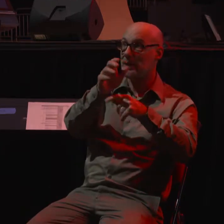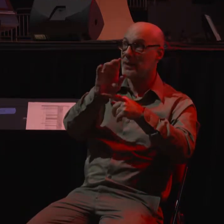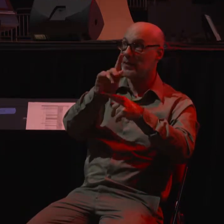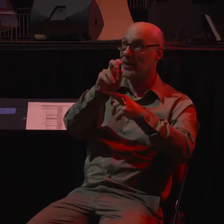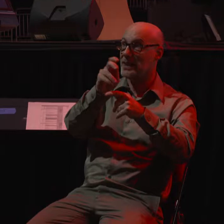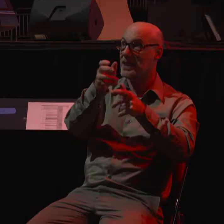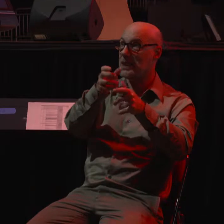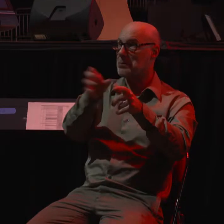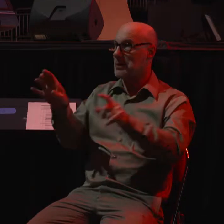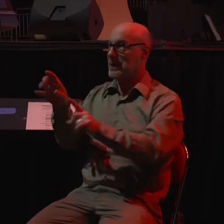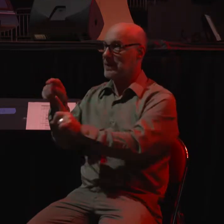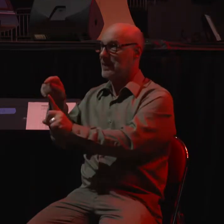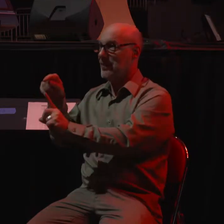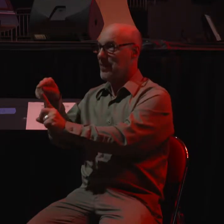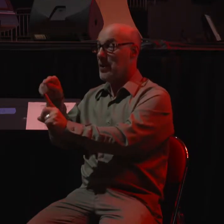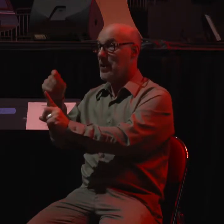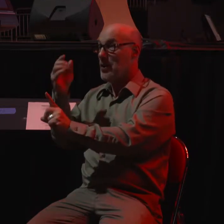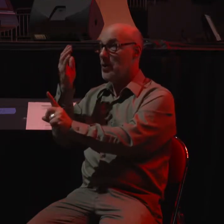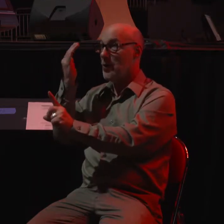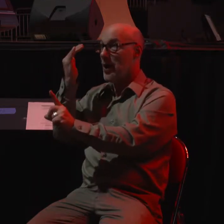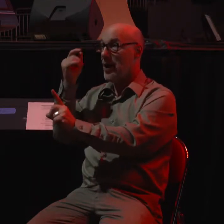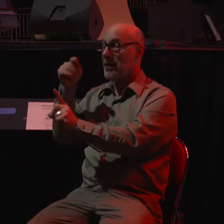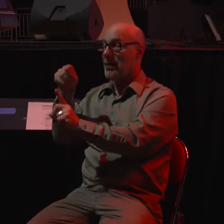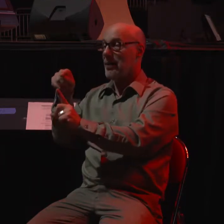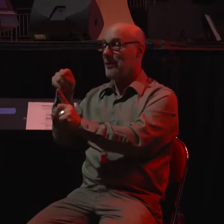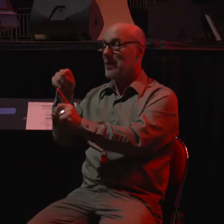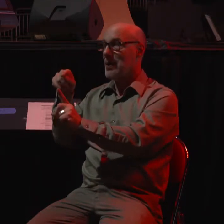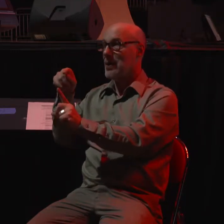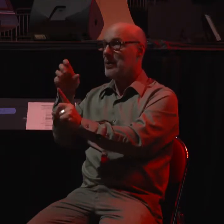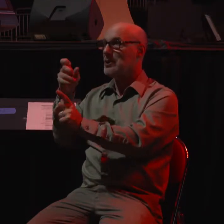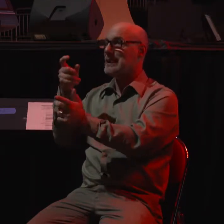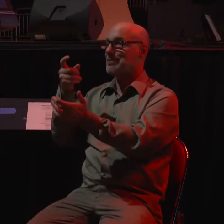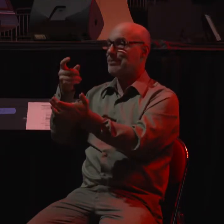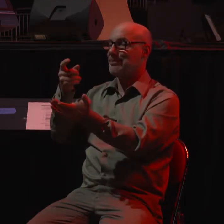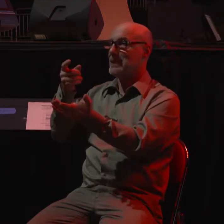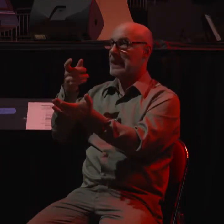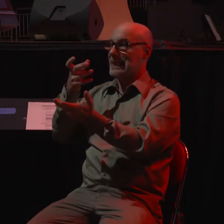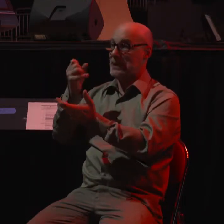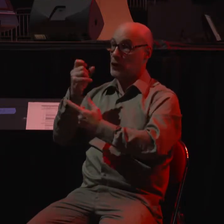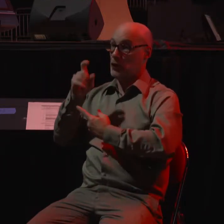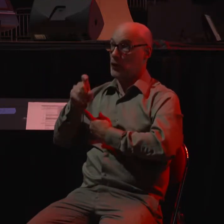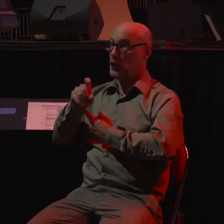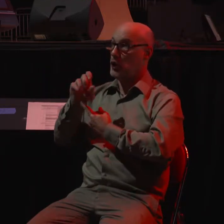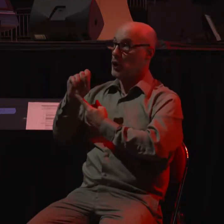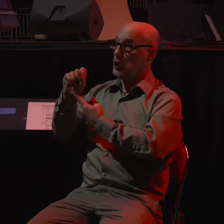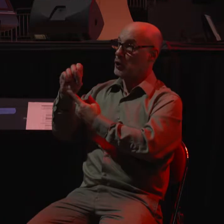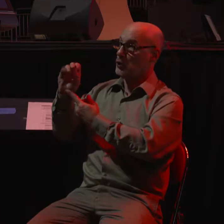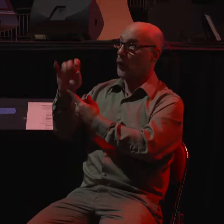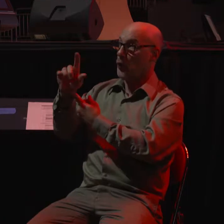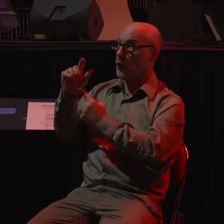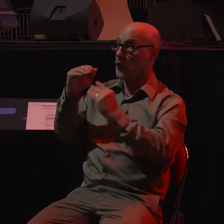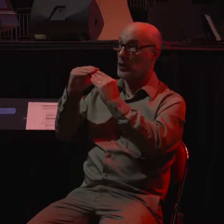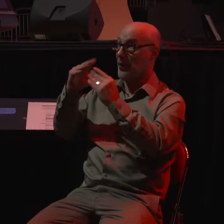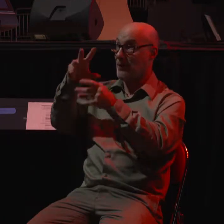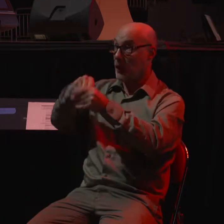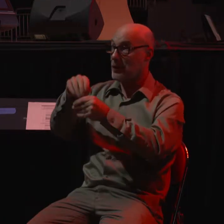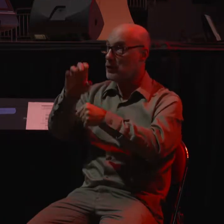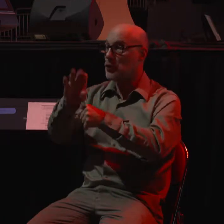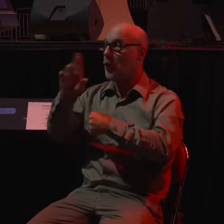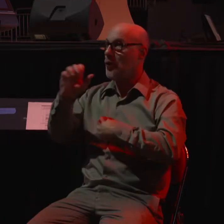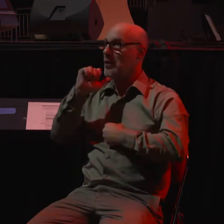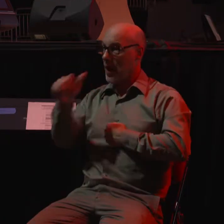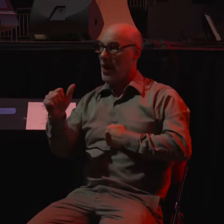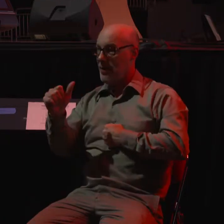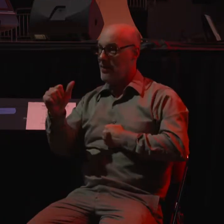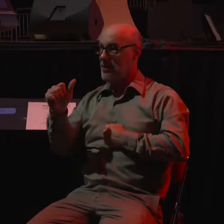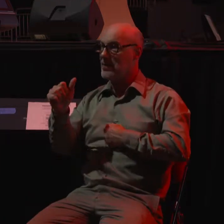over some of these matters of the place of social justice and the work of the church and the ministry of the gospel.